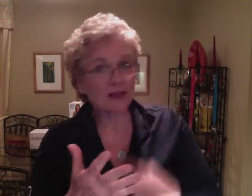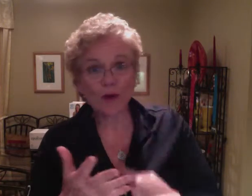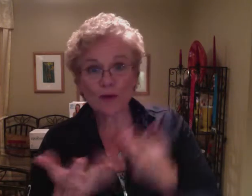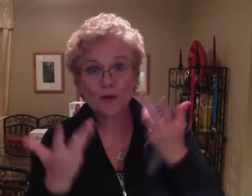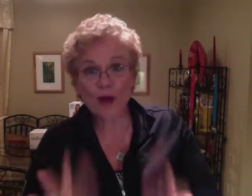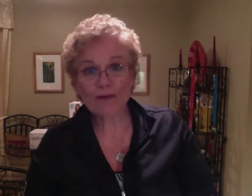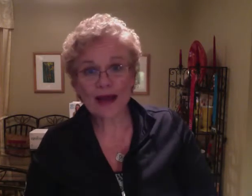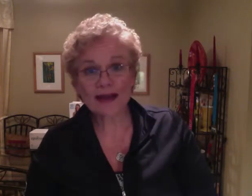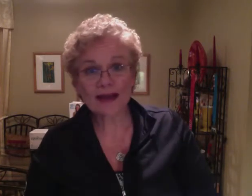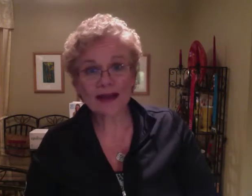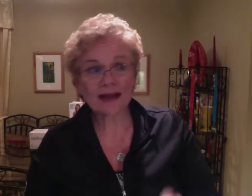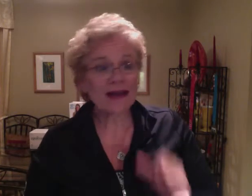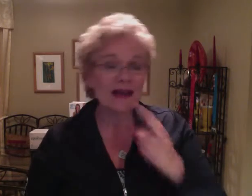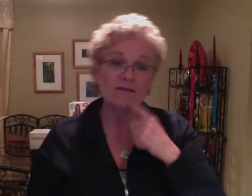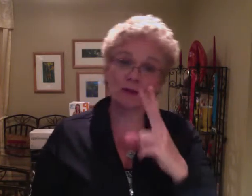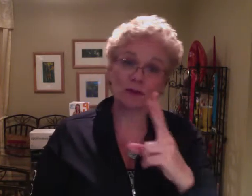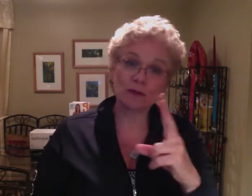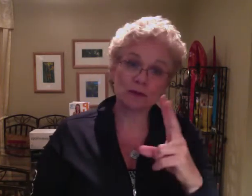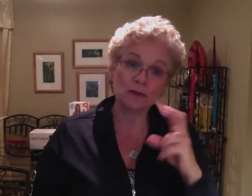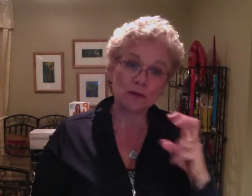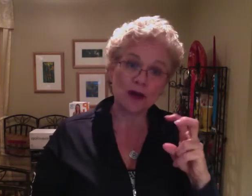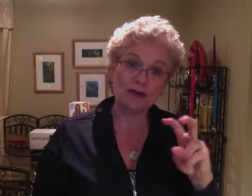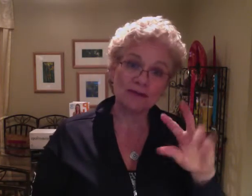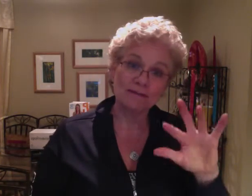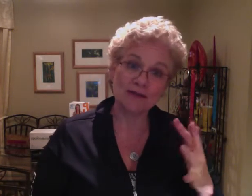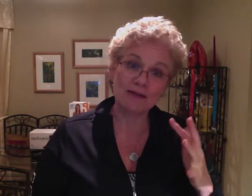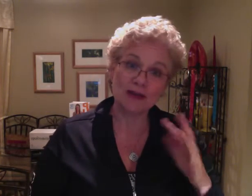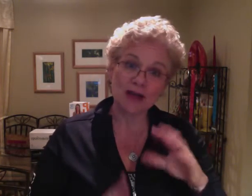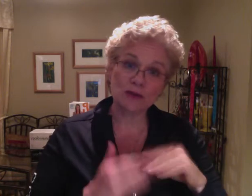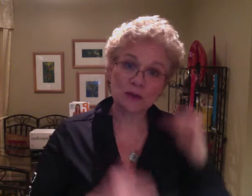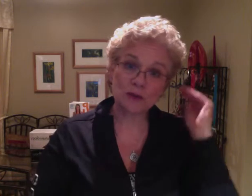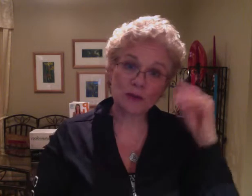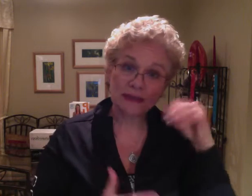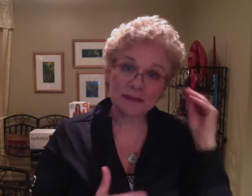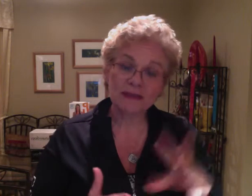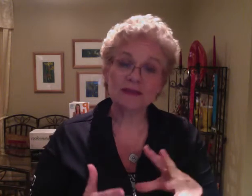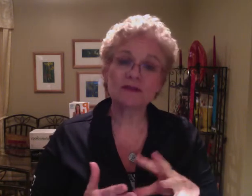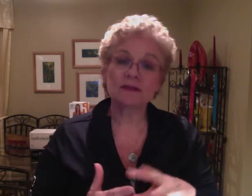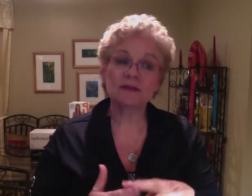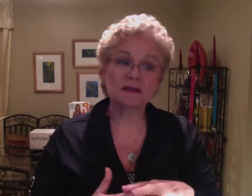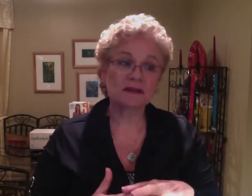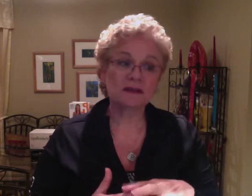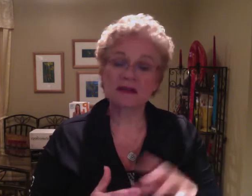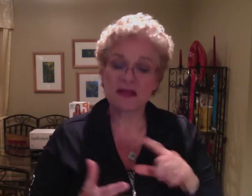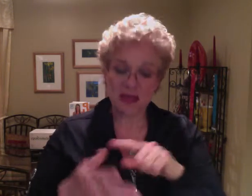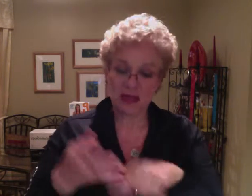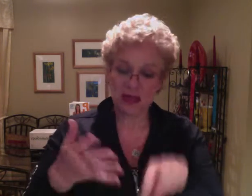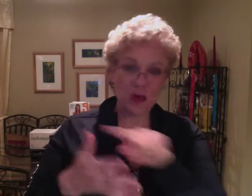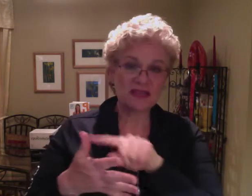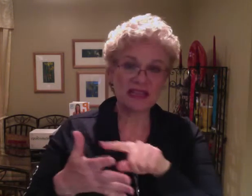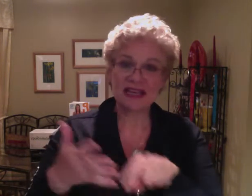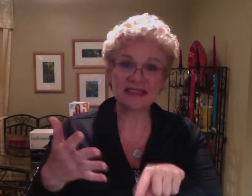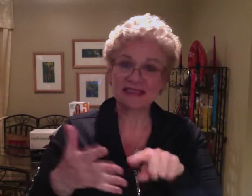they're saying, if $205 is too expensive, then this stuff really isn't that big of a deal. Like, you want to